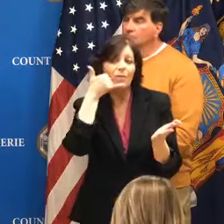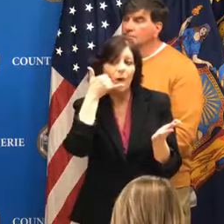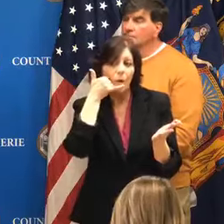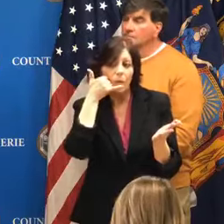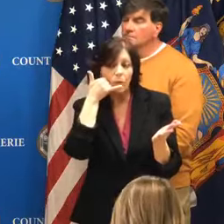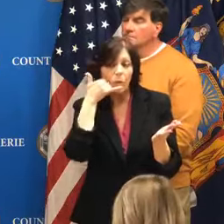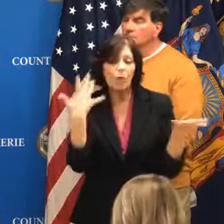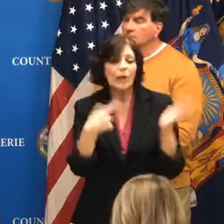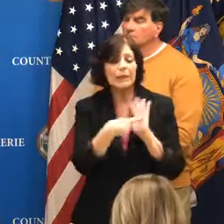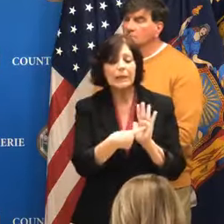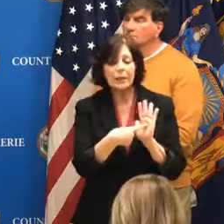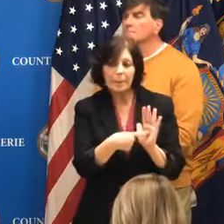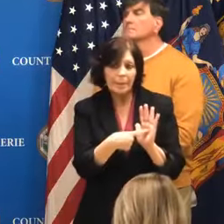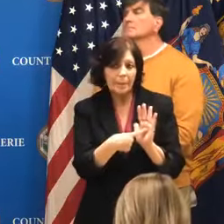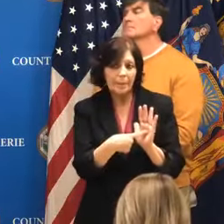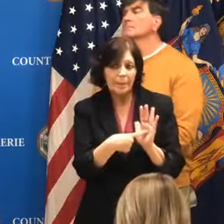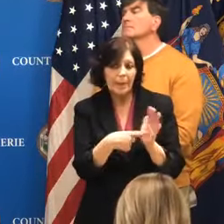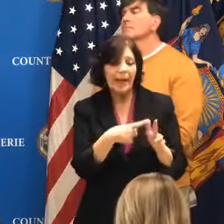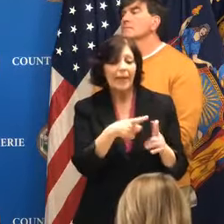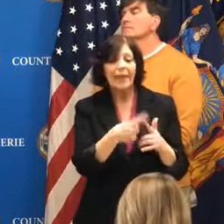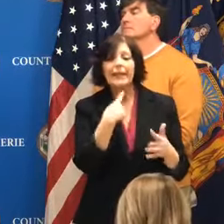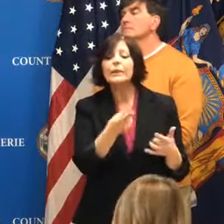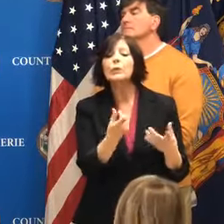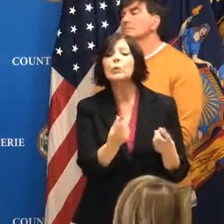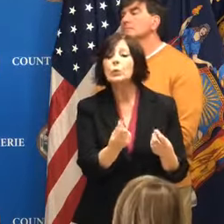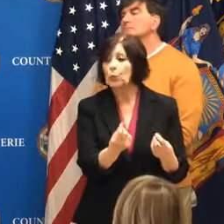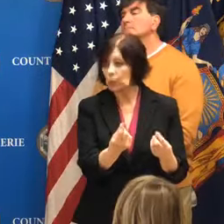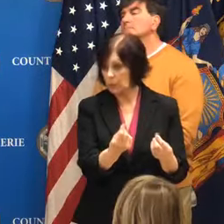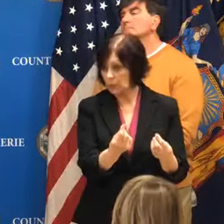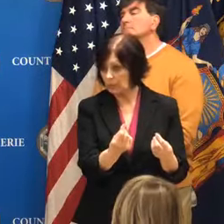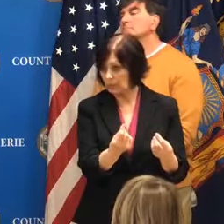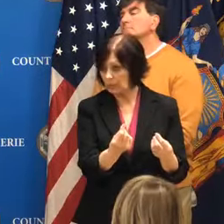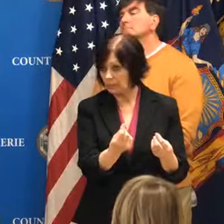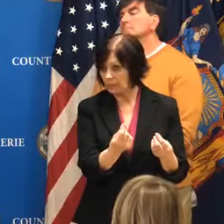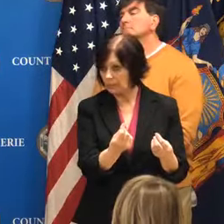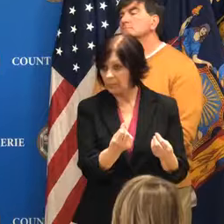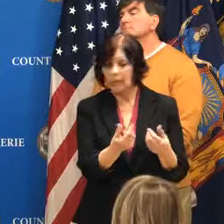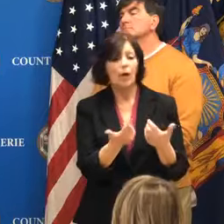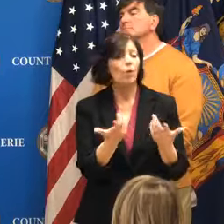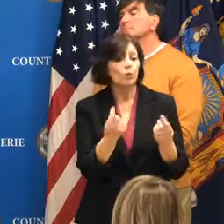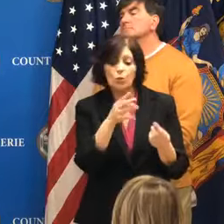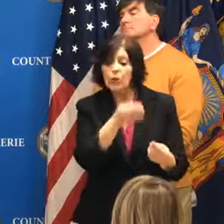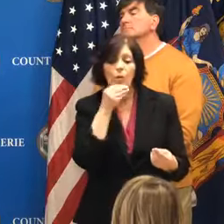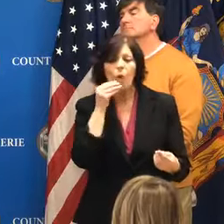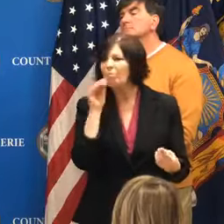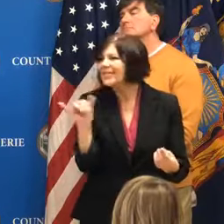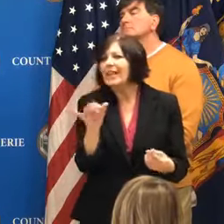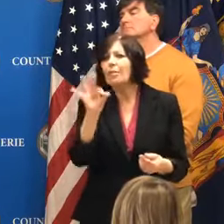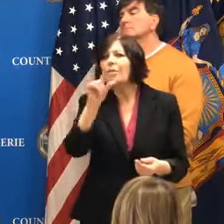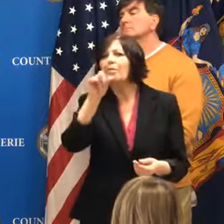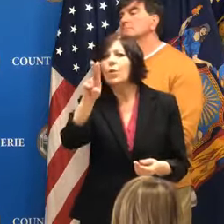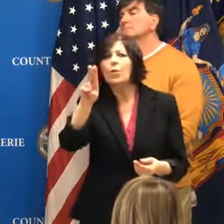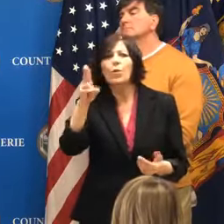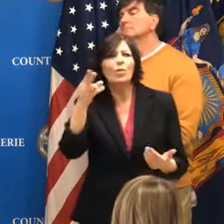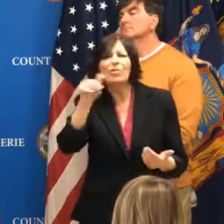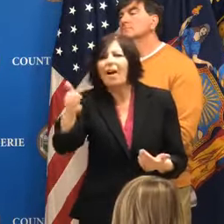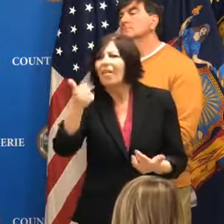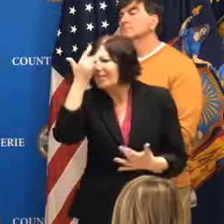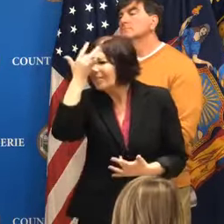your symptoms are over the phone, and they can give you advice how to manage those symptoms at home, just like we would with the flu or other